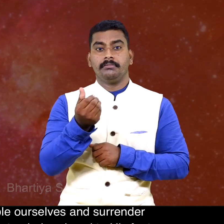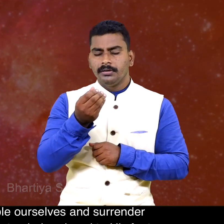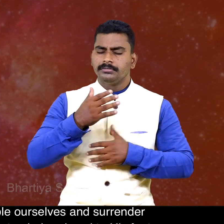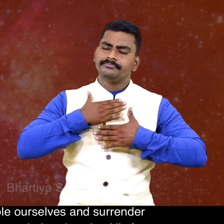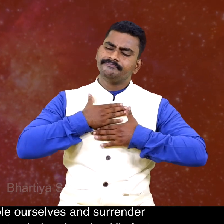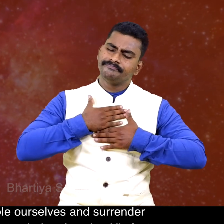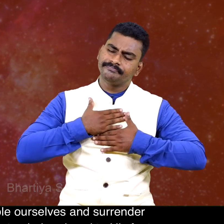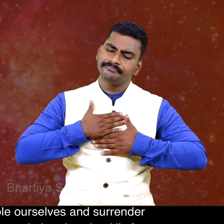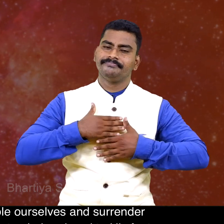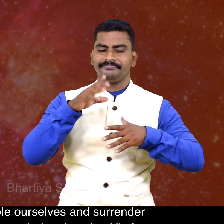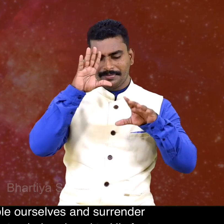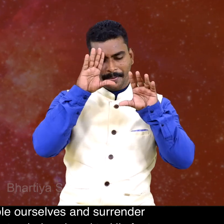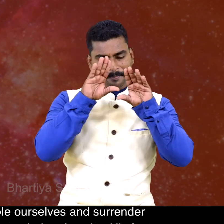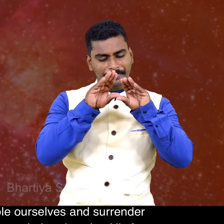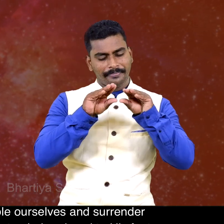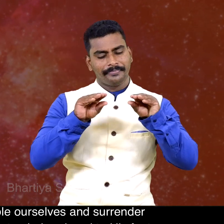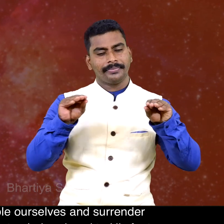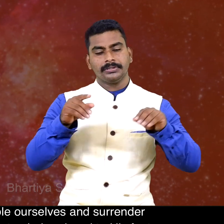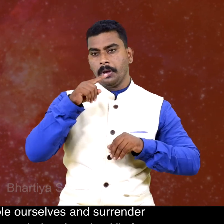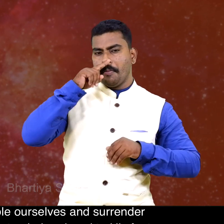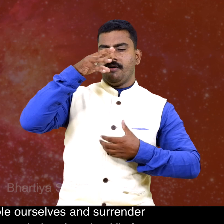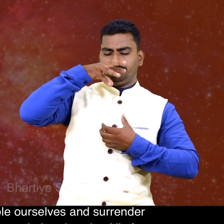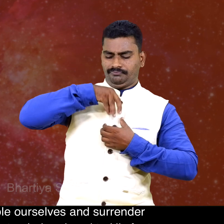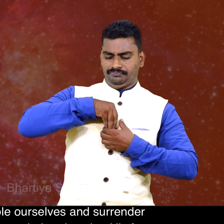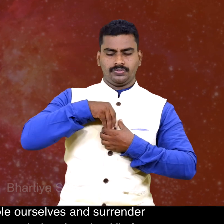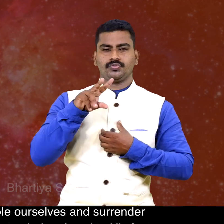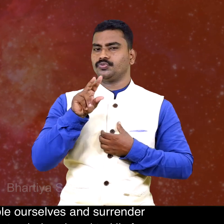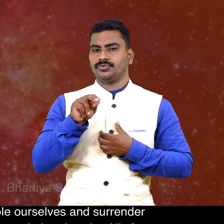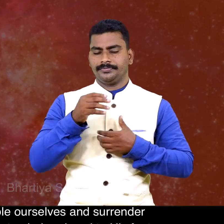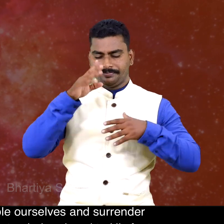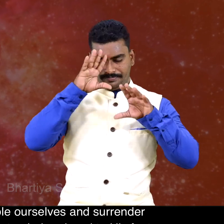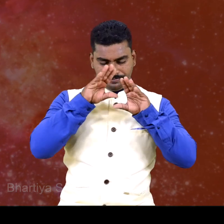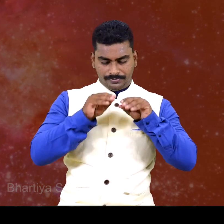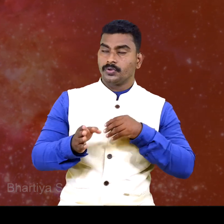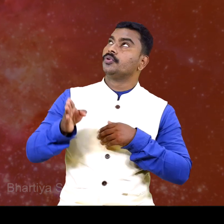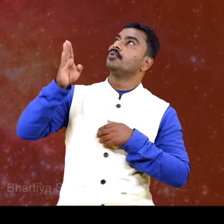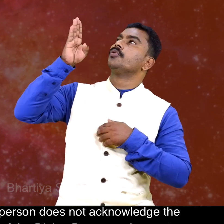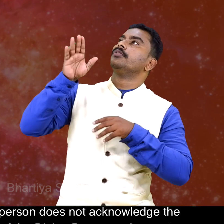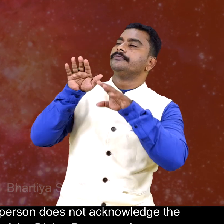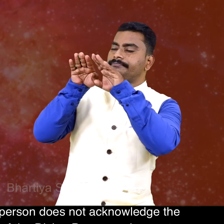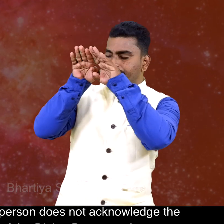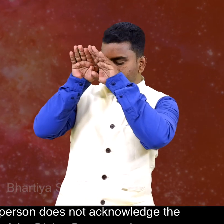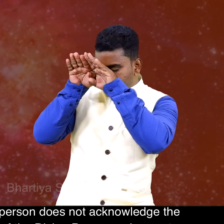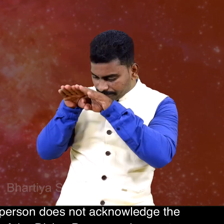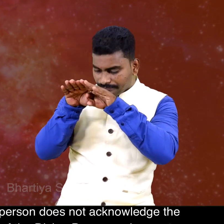ourselves, and surrender our heart, mind, and soul to His feet. An egotist